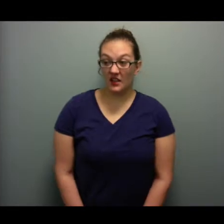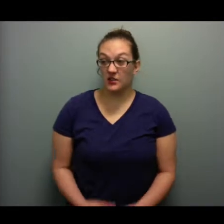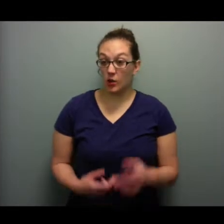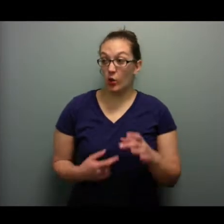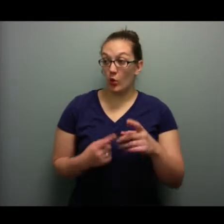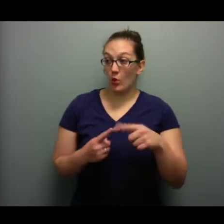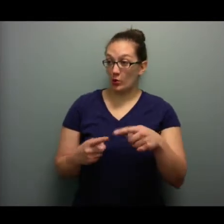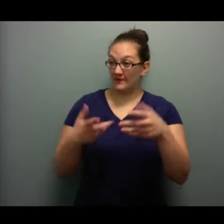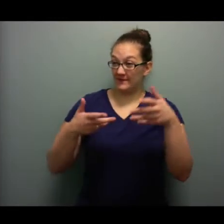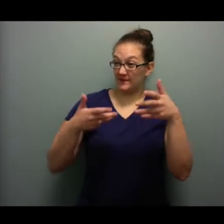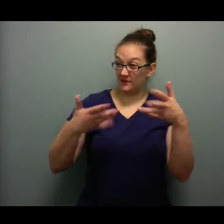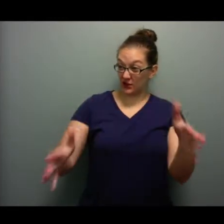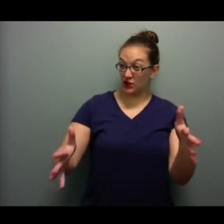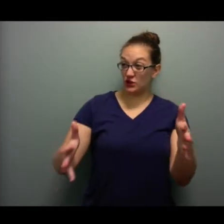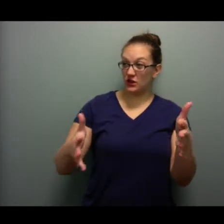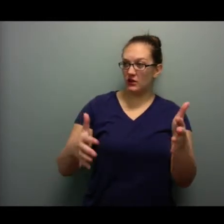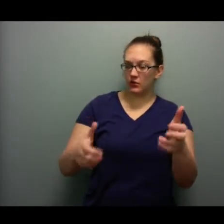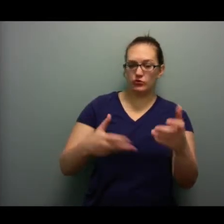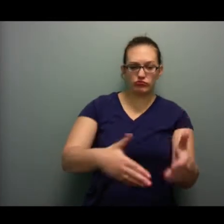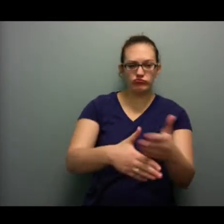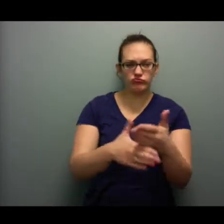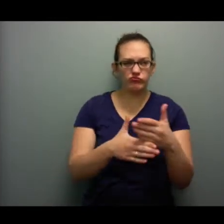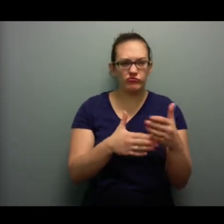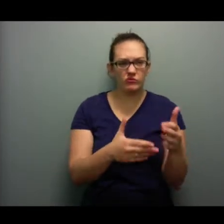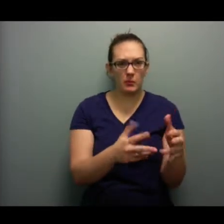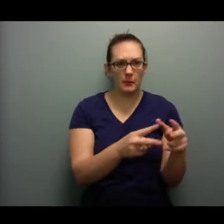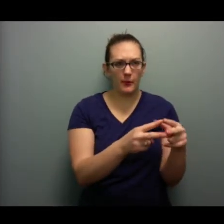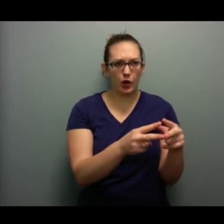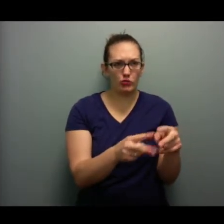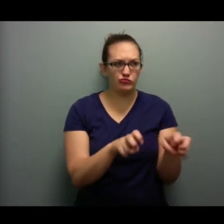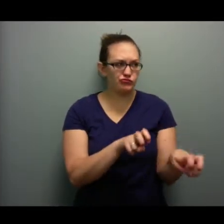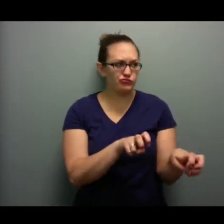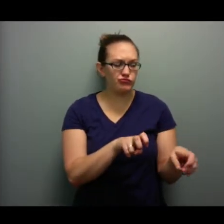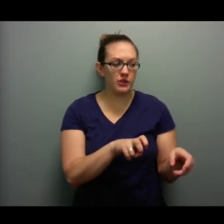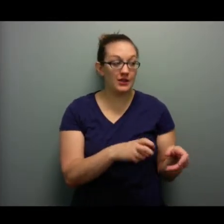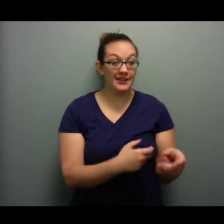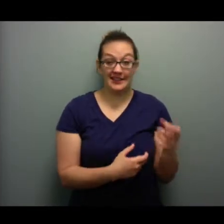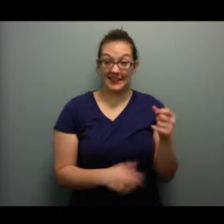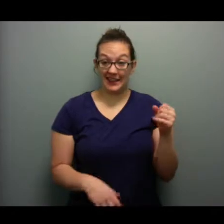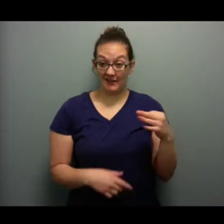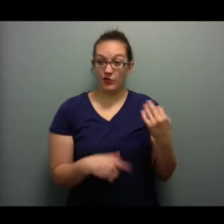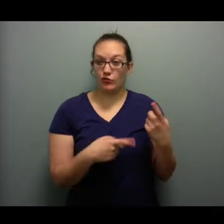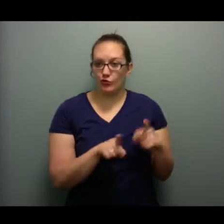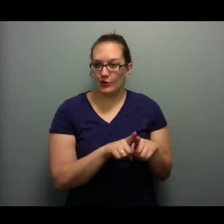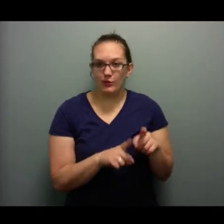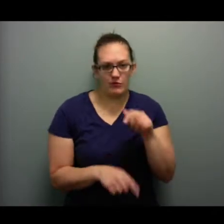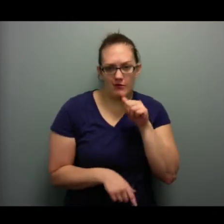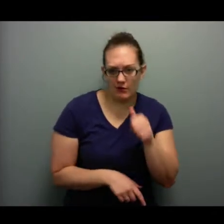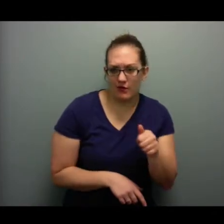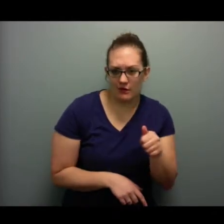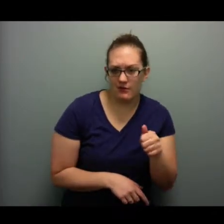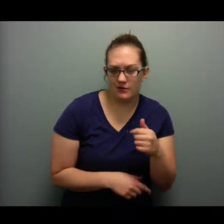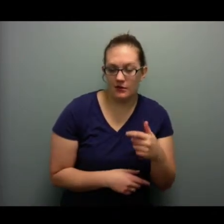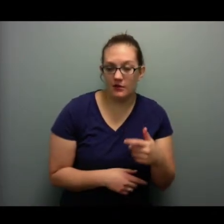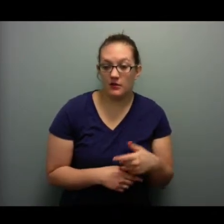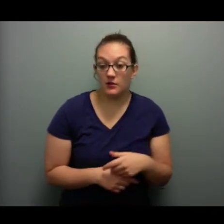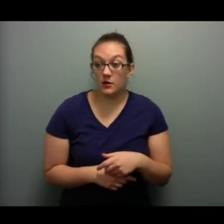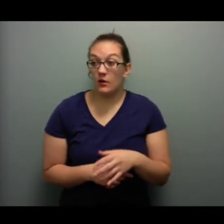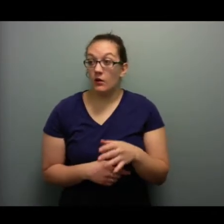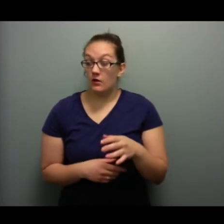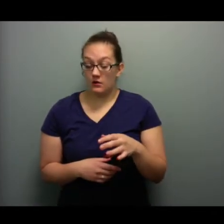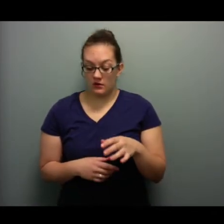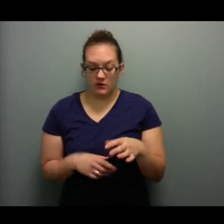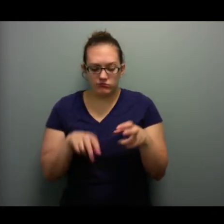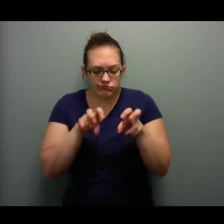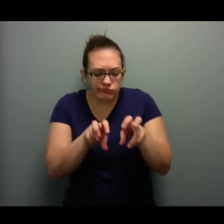finish, I'd like you to share your response with your partner and see if you agree. Okay, so what does the 28 mean? What